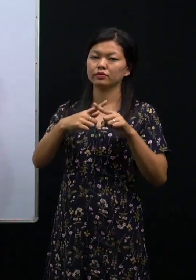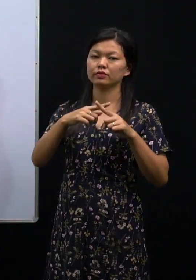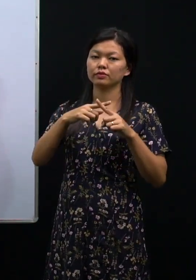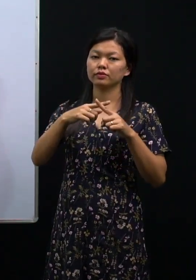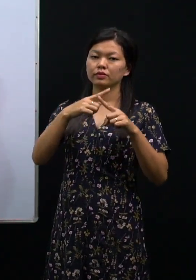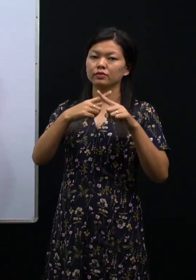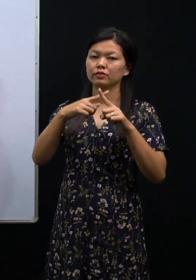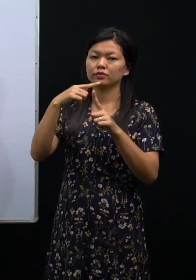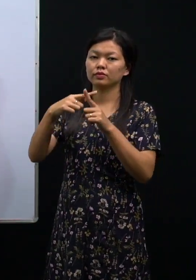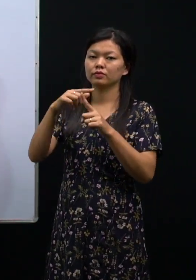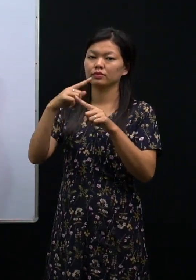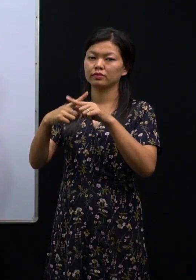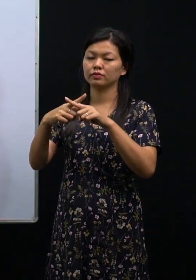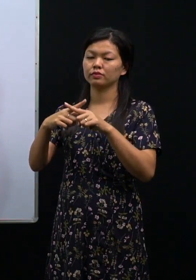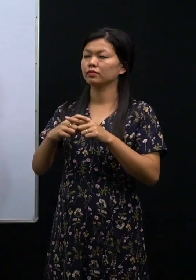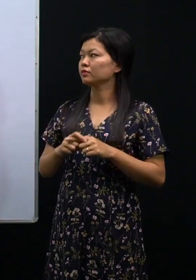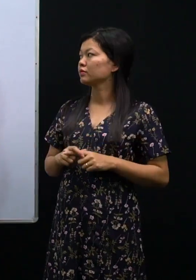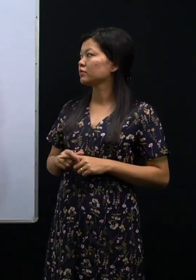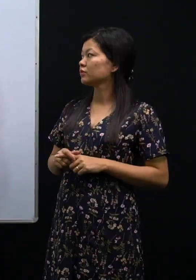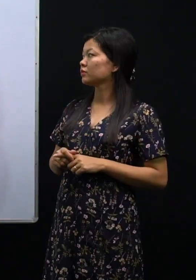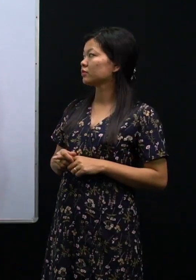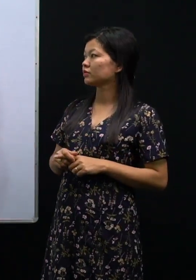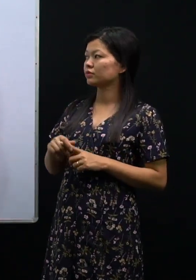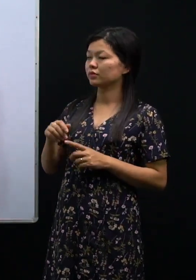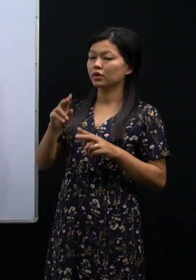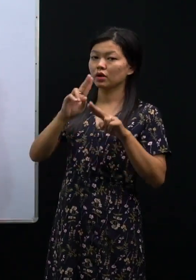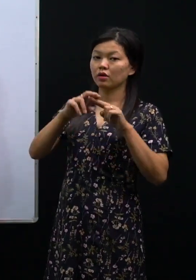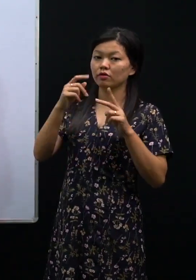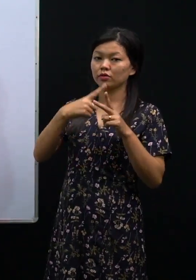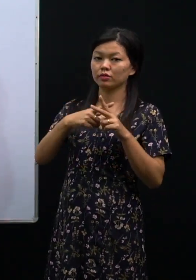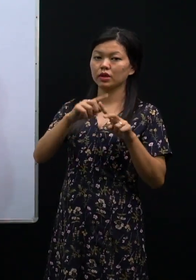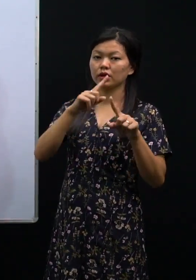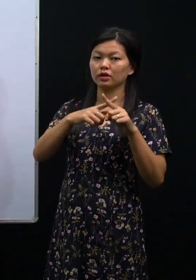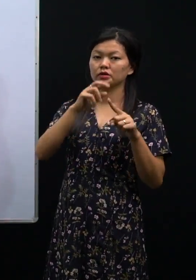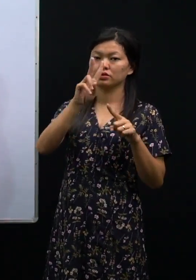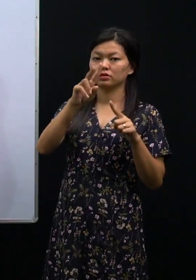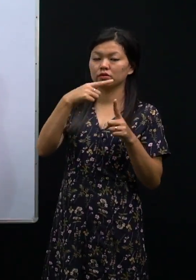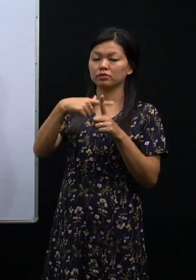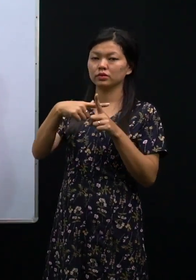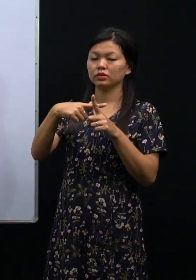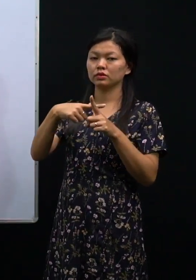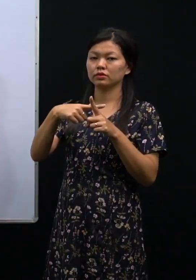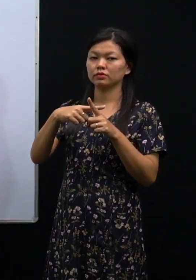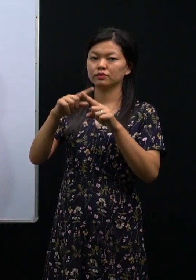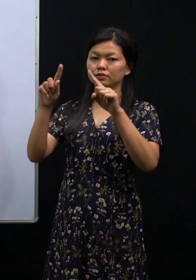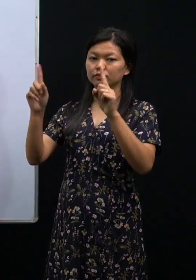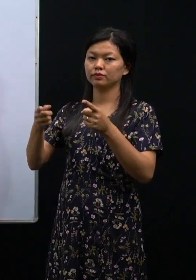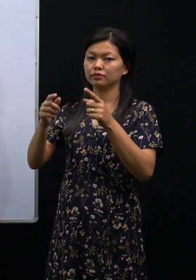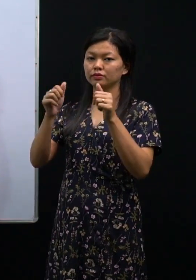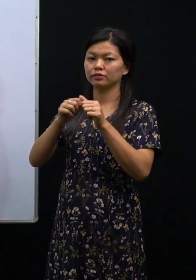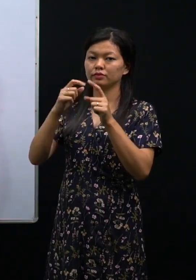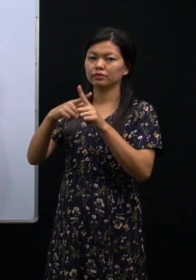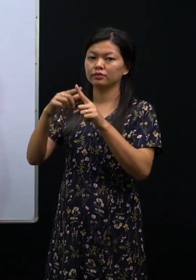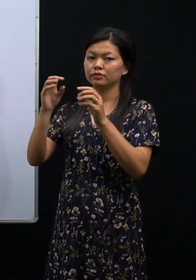A into X plus B. What is the formula? Tell me. X square plus bracket A plus